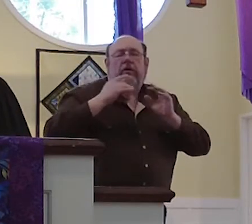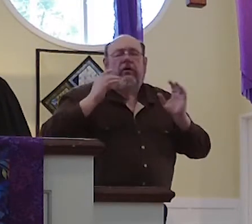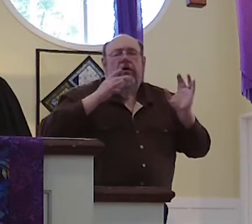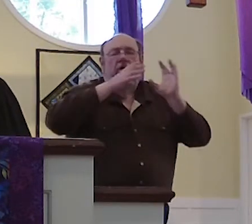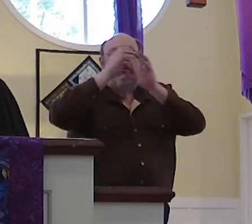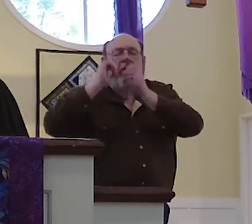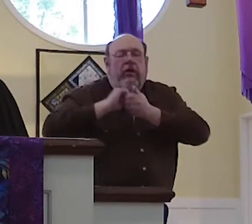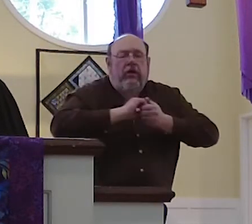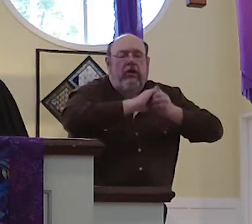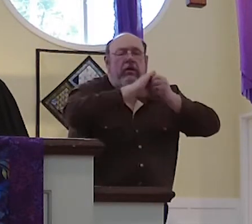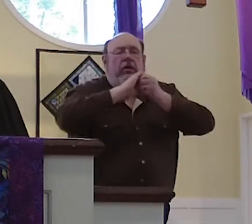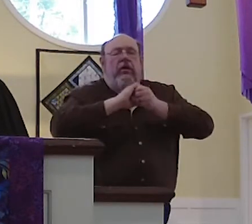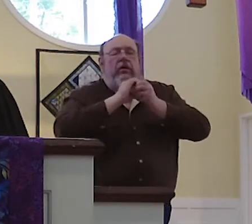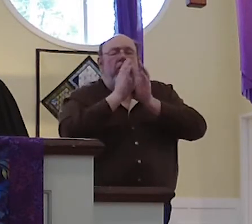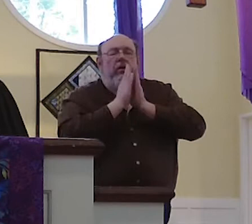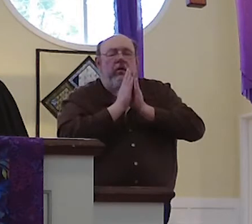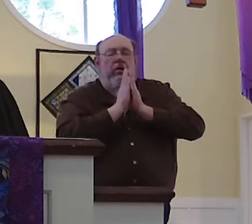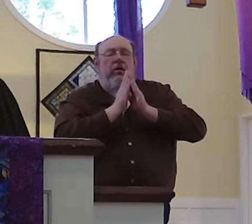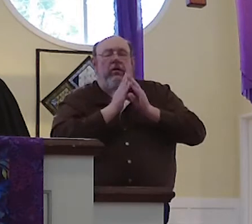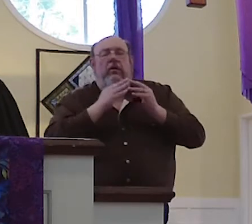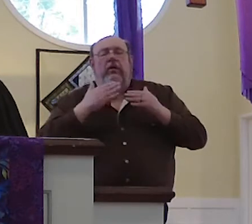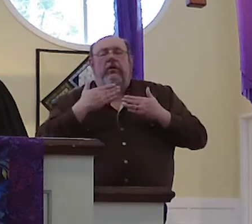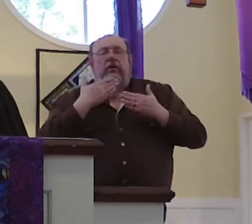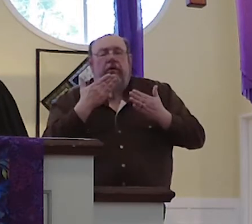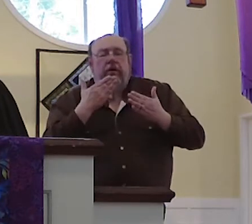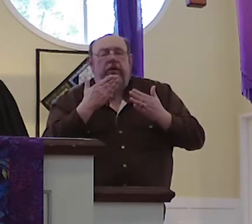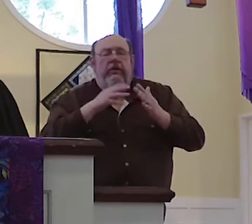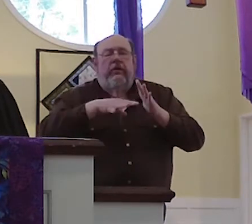prayer of confession found in your bulletin.